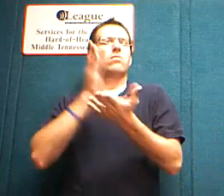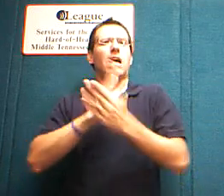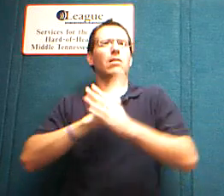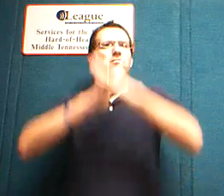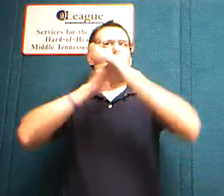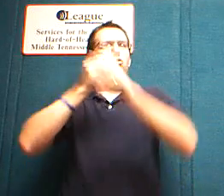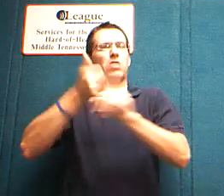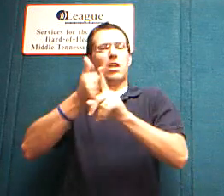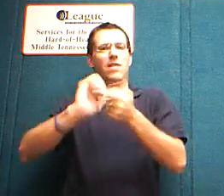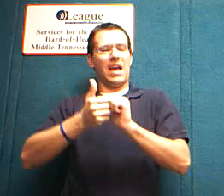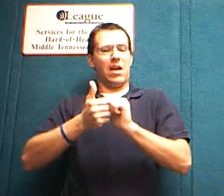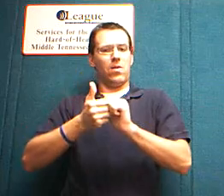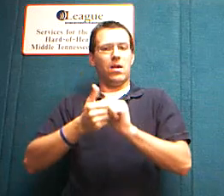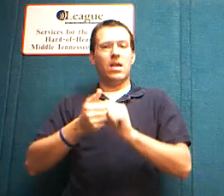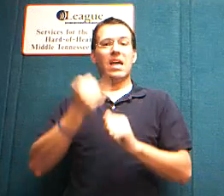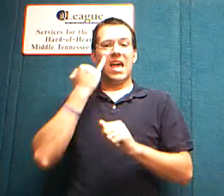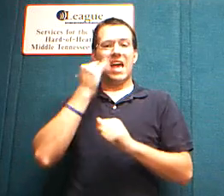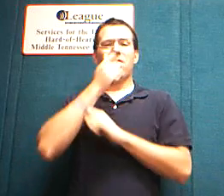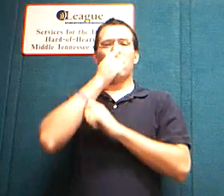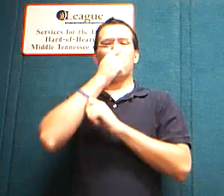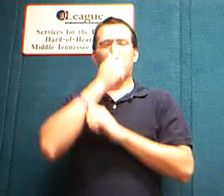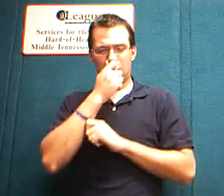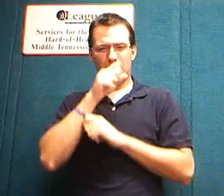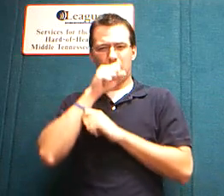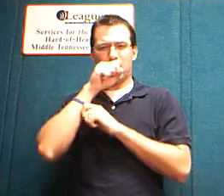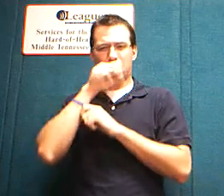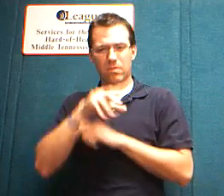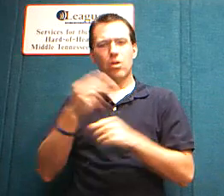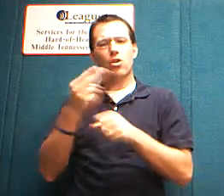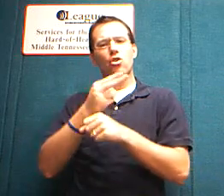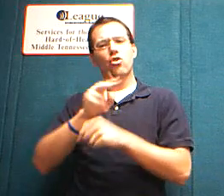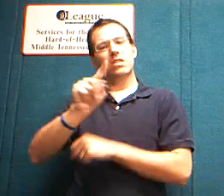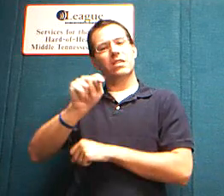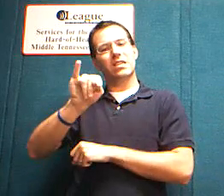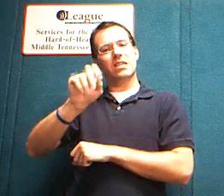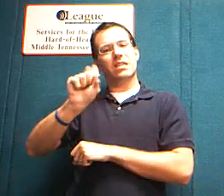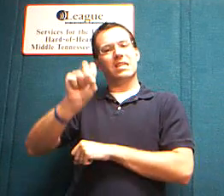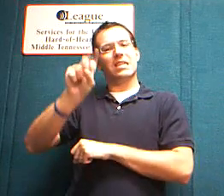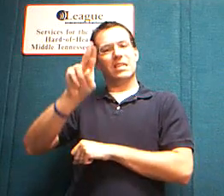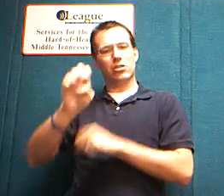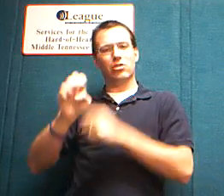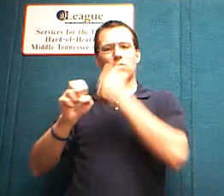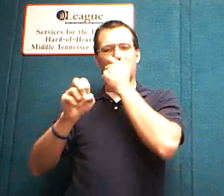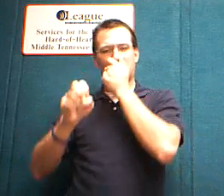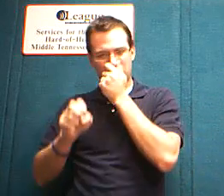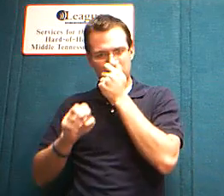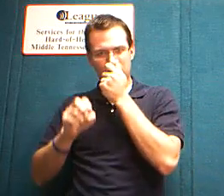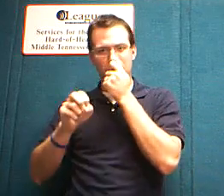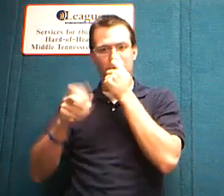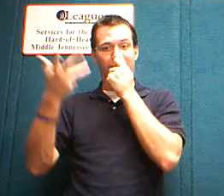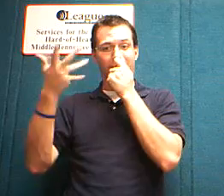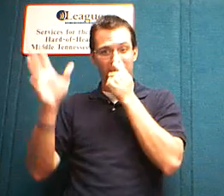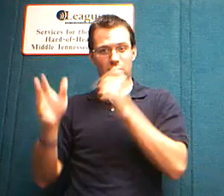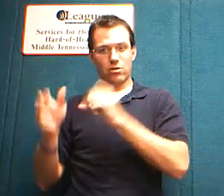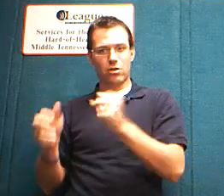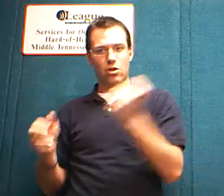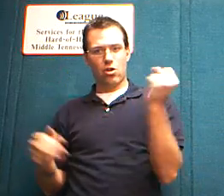or sneeze. Throw the tissue in the trash after you use it. Then wash your hands with soap and